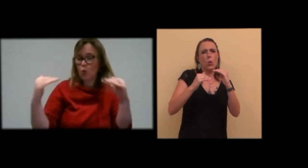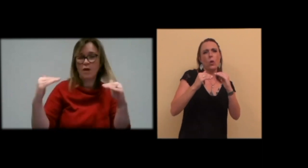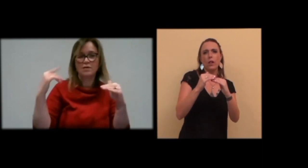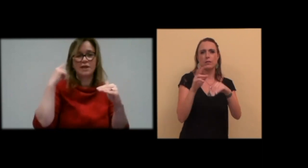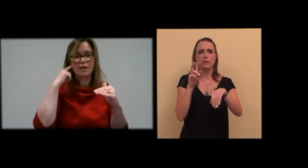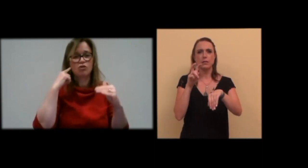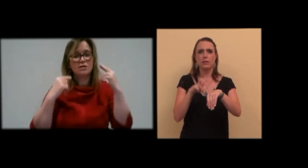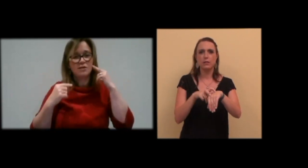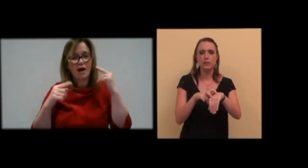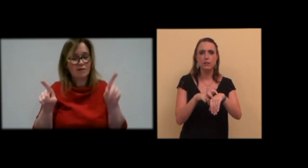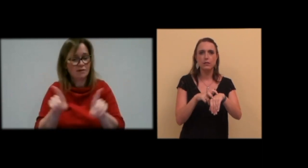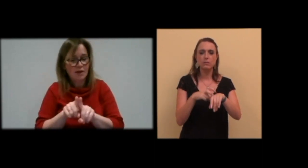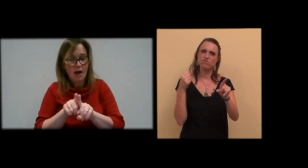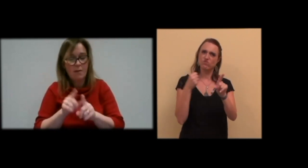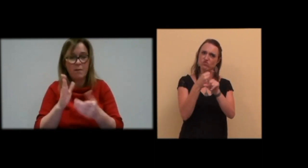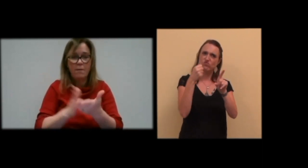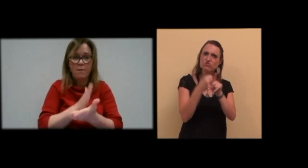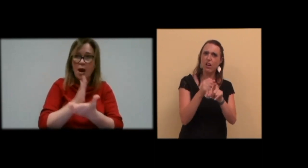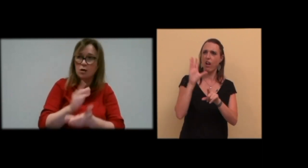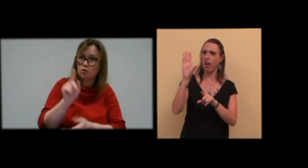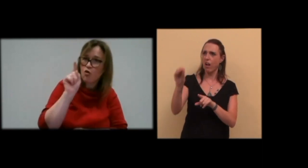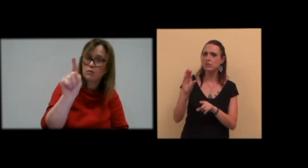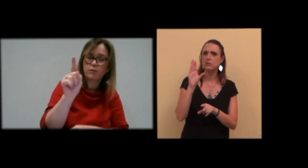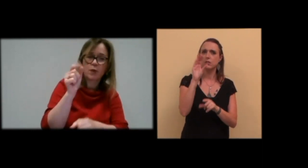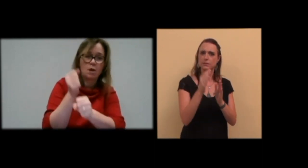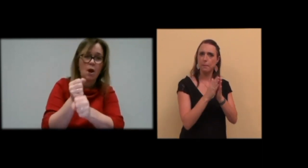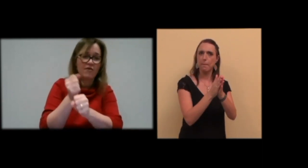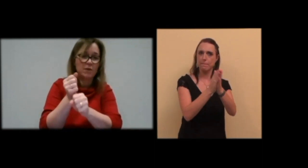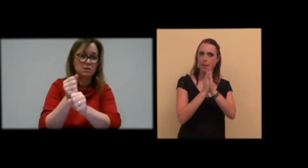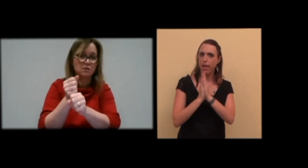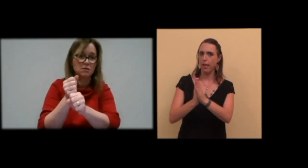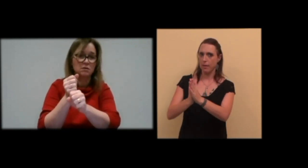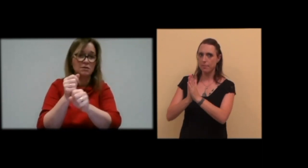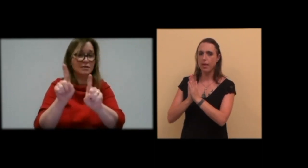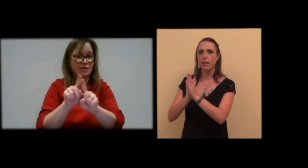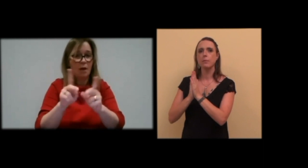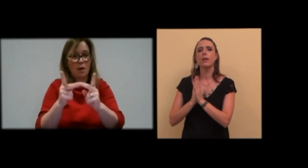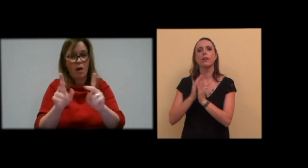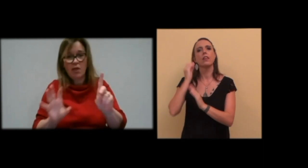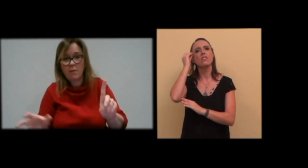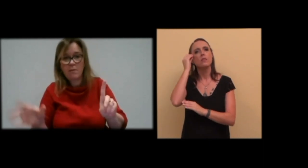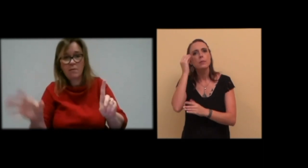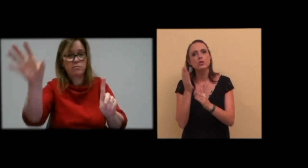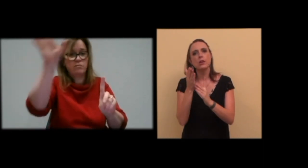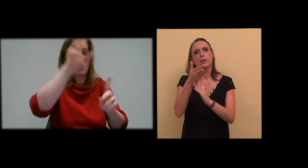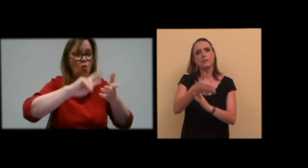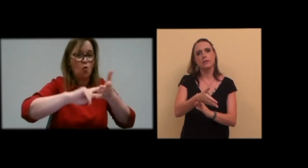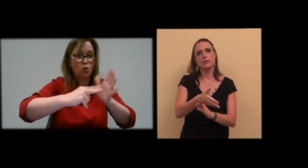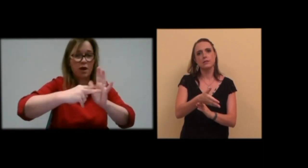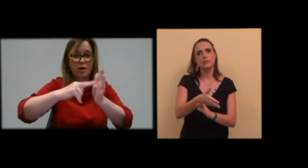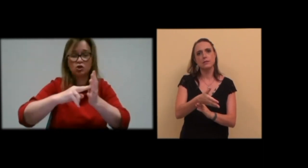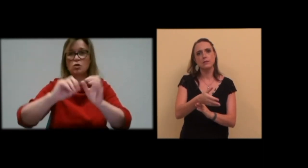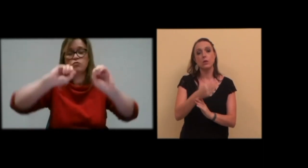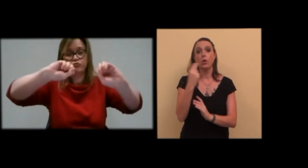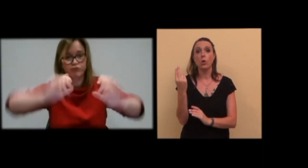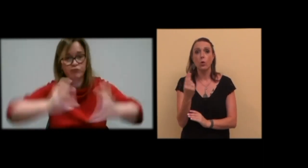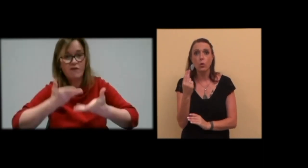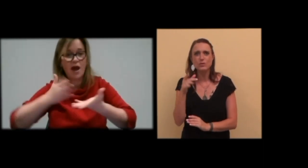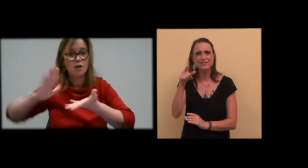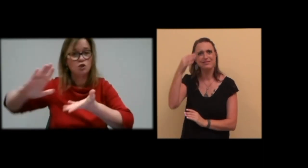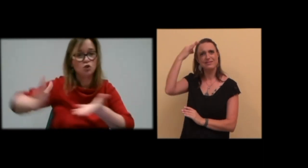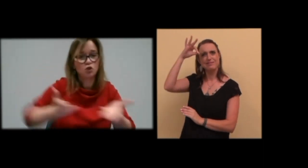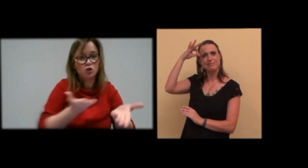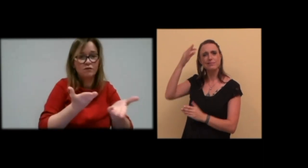and through to get this equality. We very much have to campaign and ask for the information